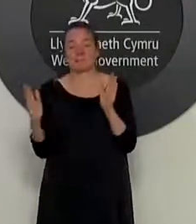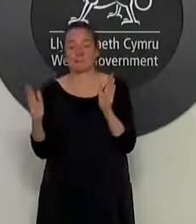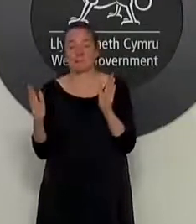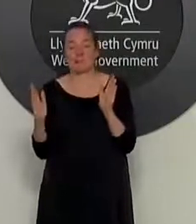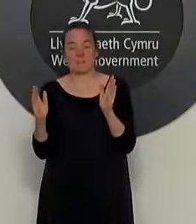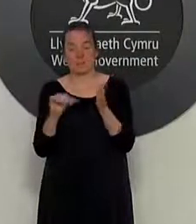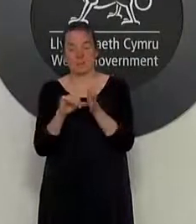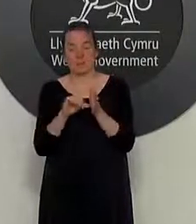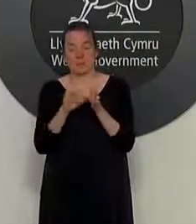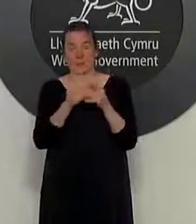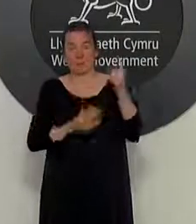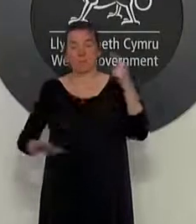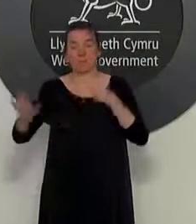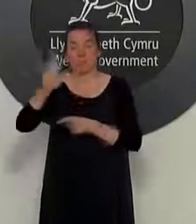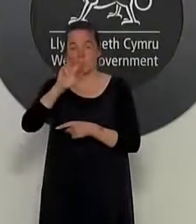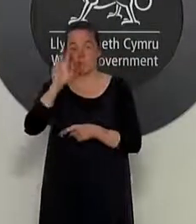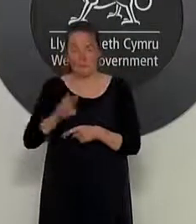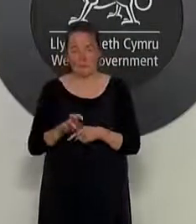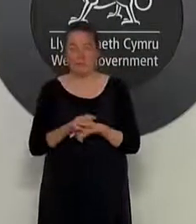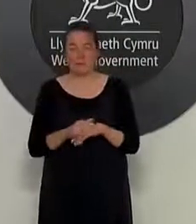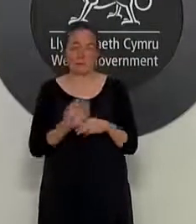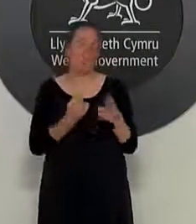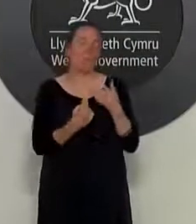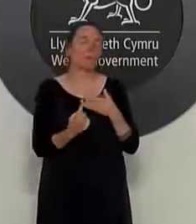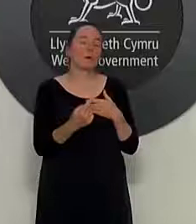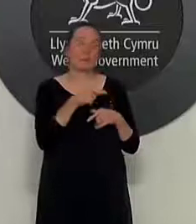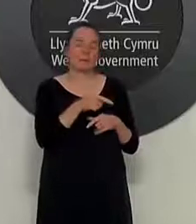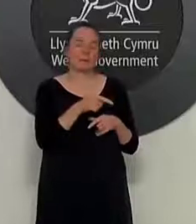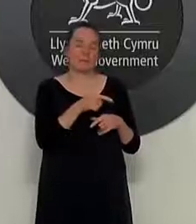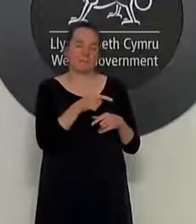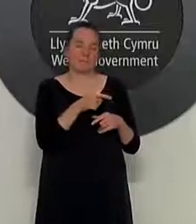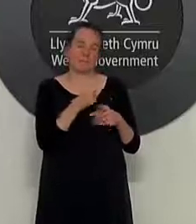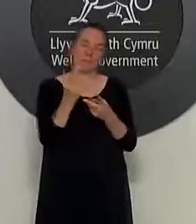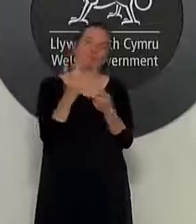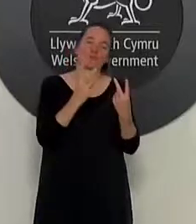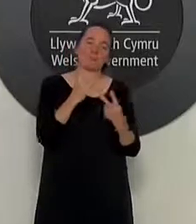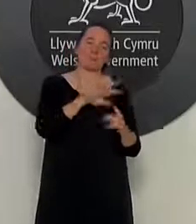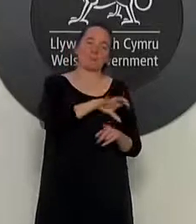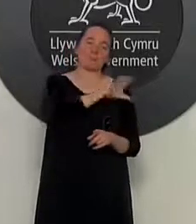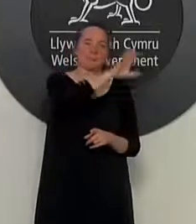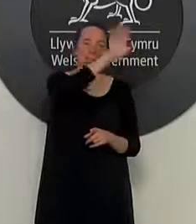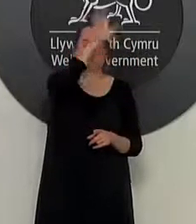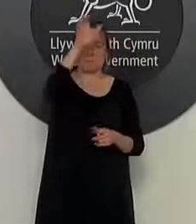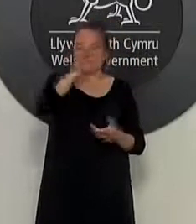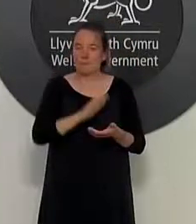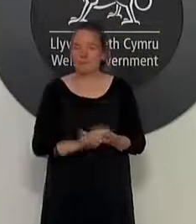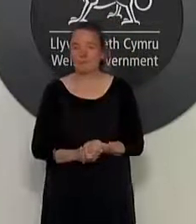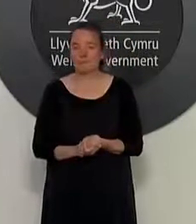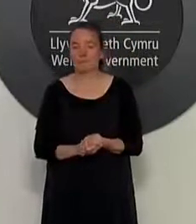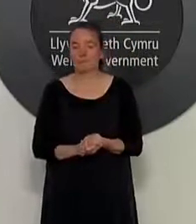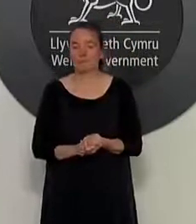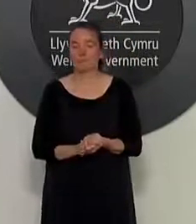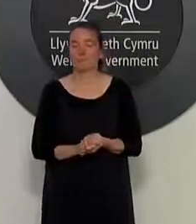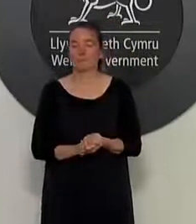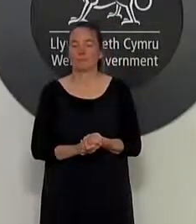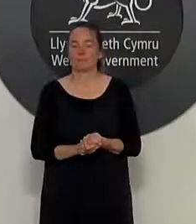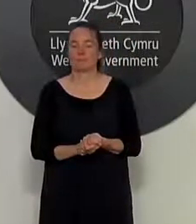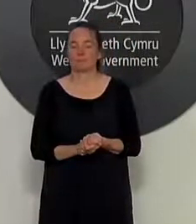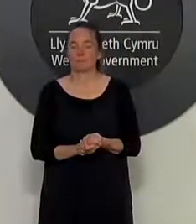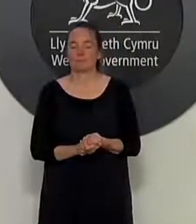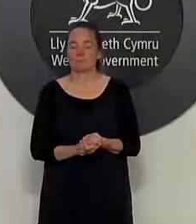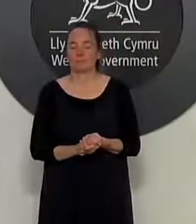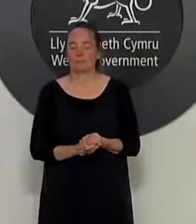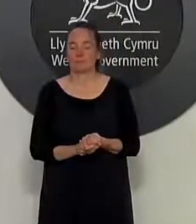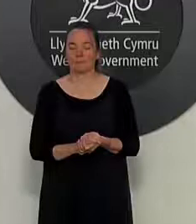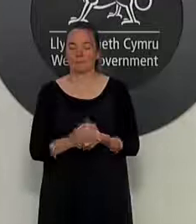throughout the whole of Wales, not just in the communities that we've been principally focusing on today, and also the